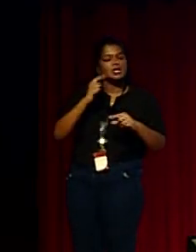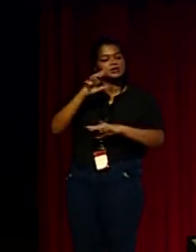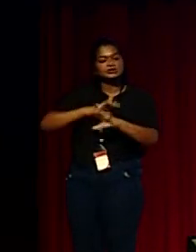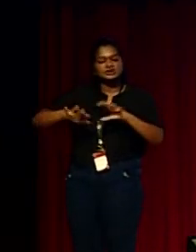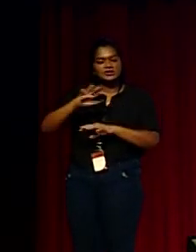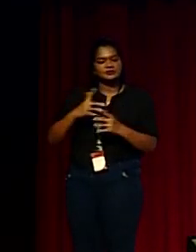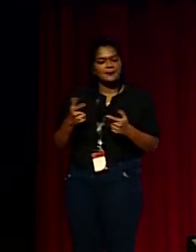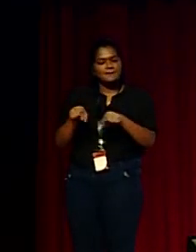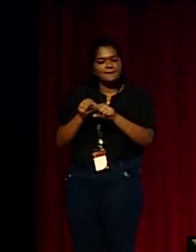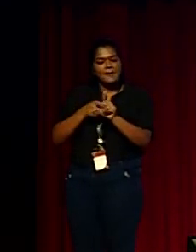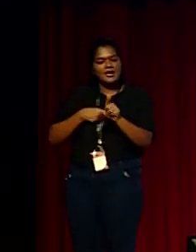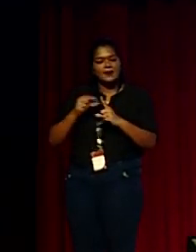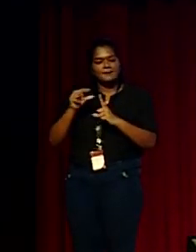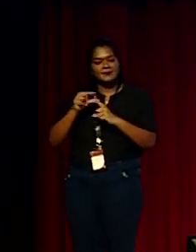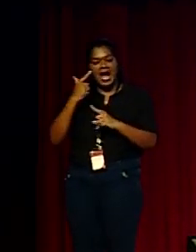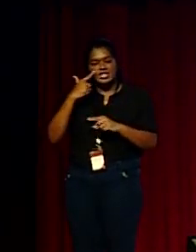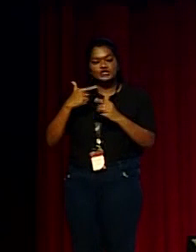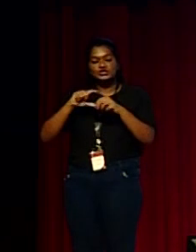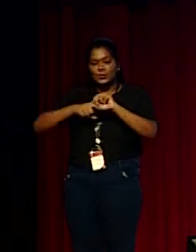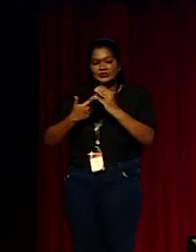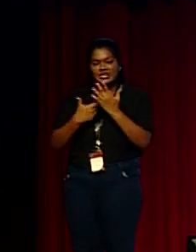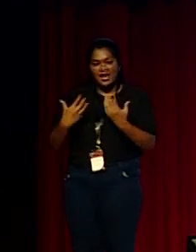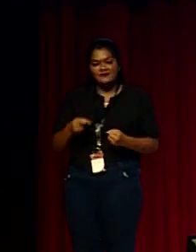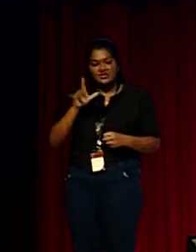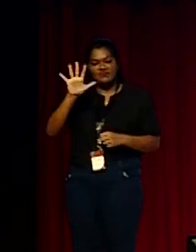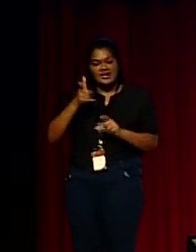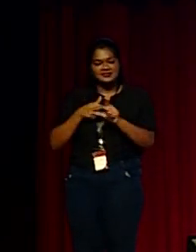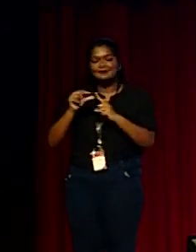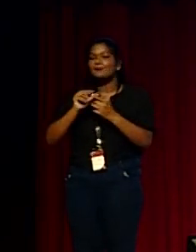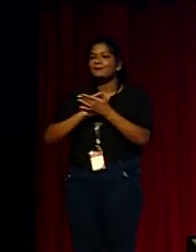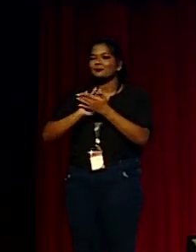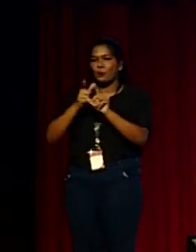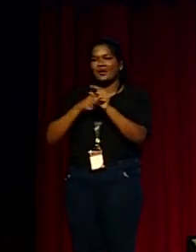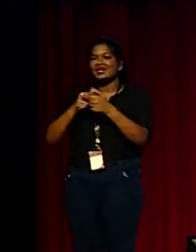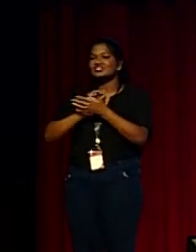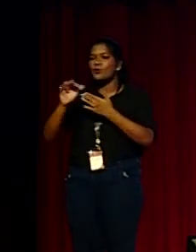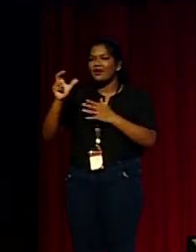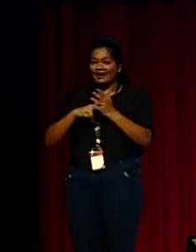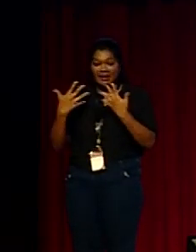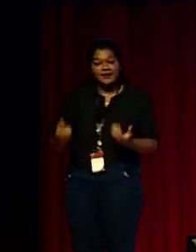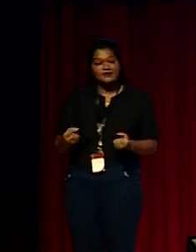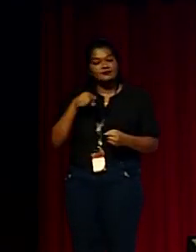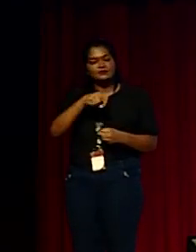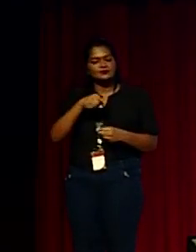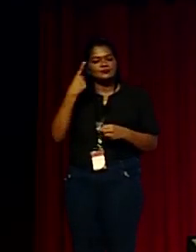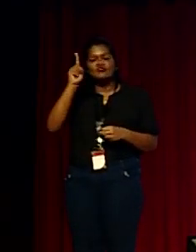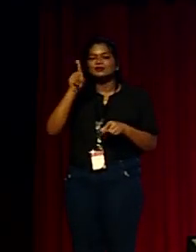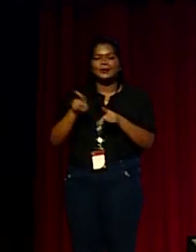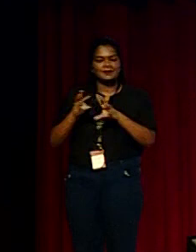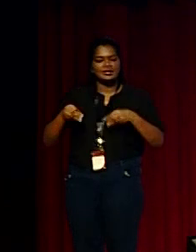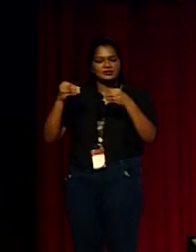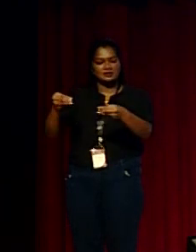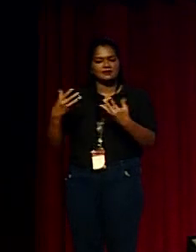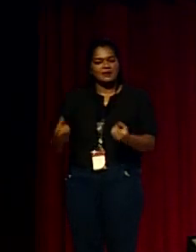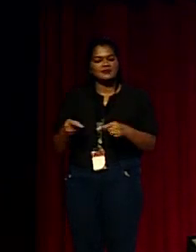using PyQt5. It's a Python library for designing user interface. And the following text corpus is used to evaluate